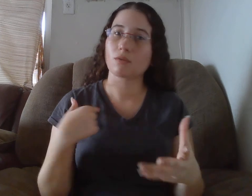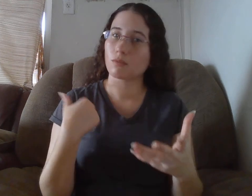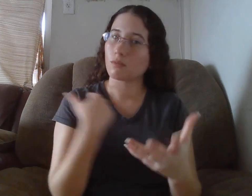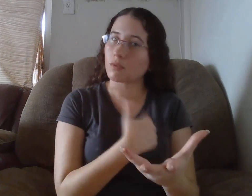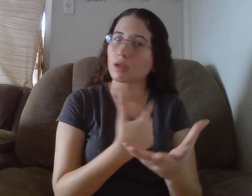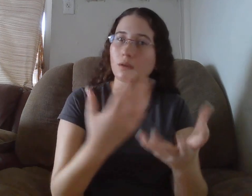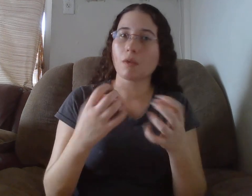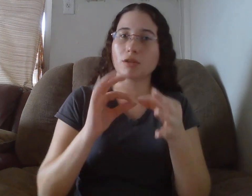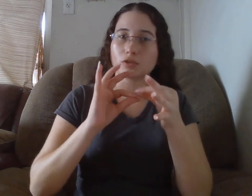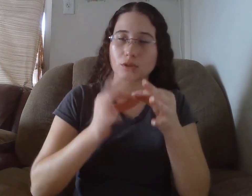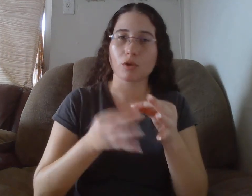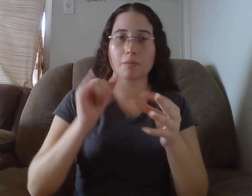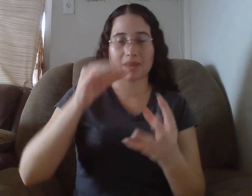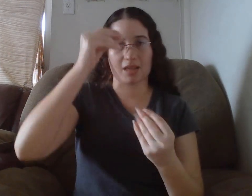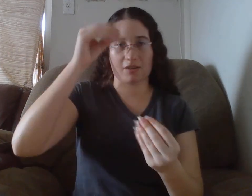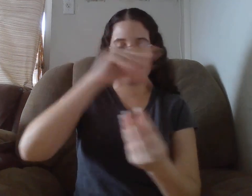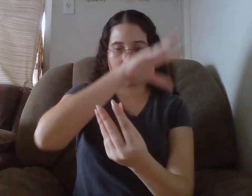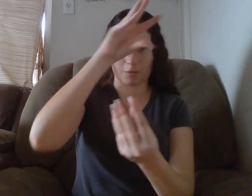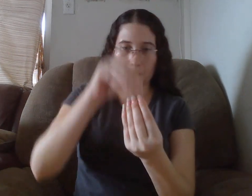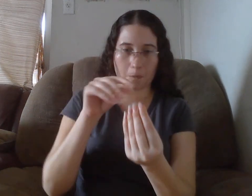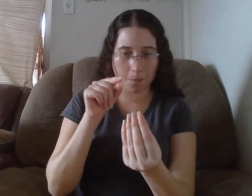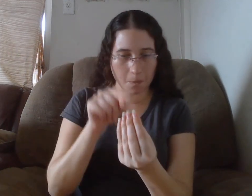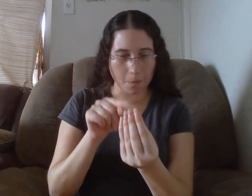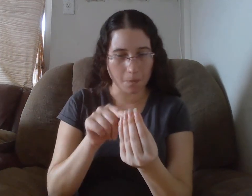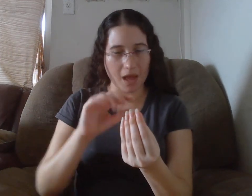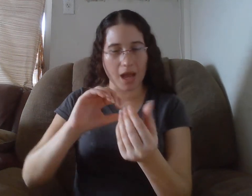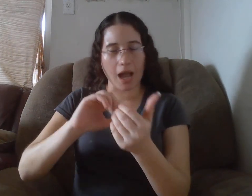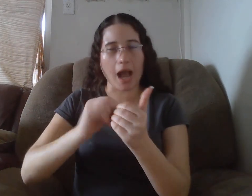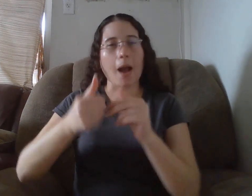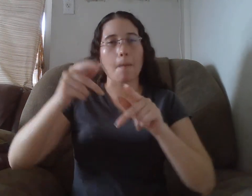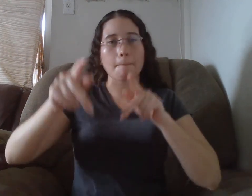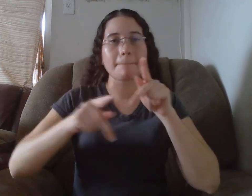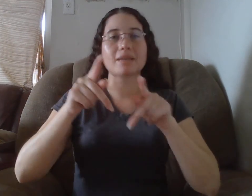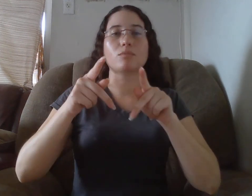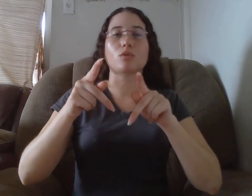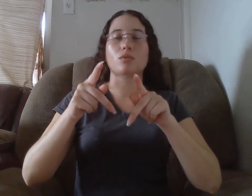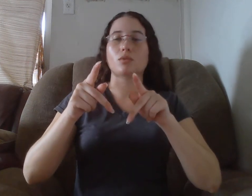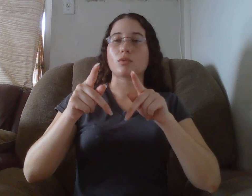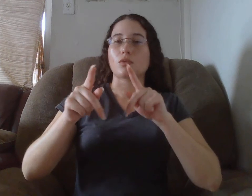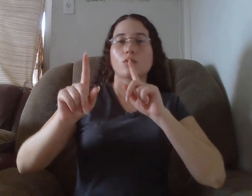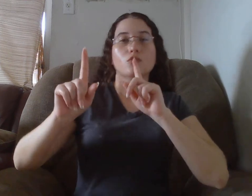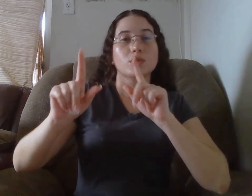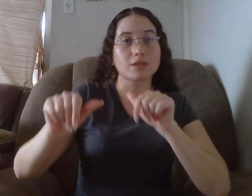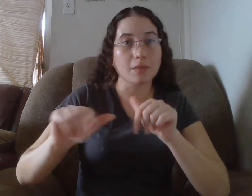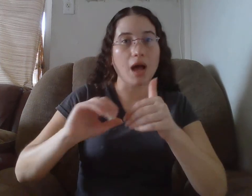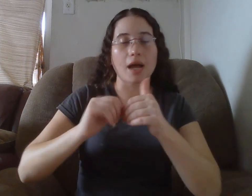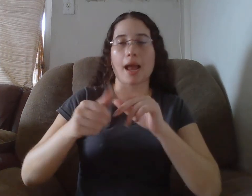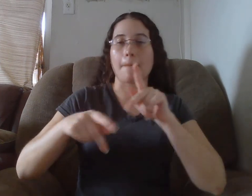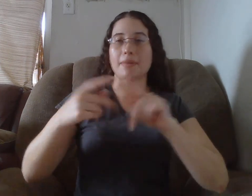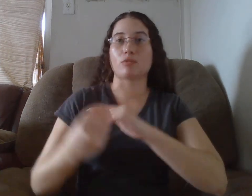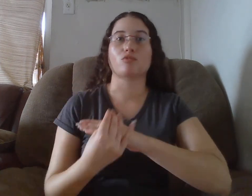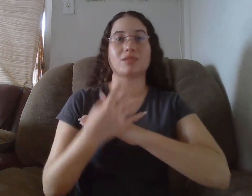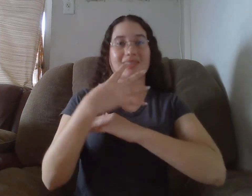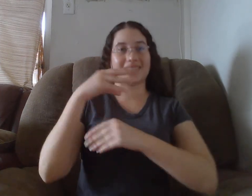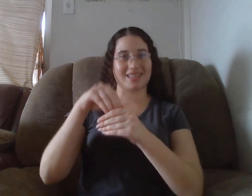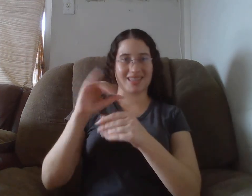forward in understanding how people respond in the moment. And the value of that is helping us to create